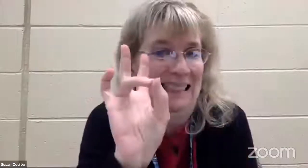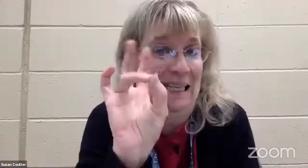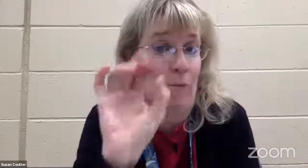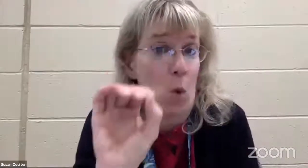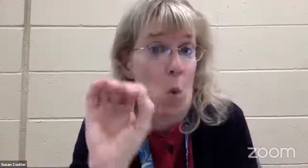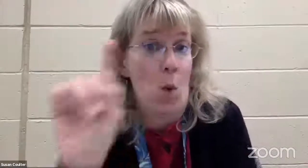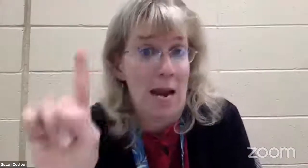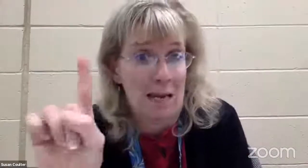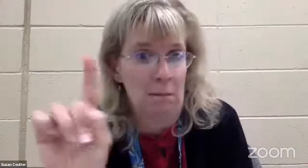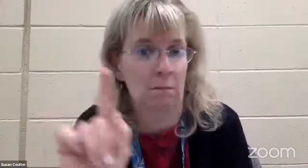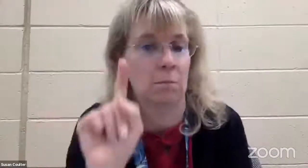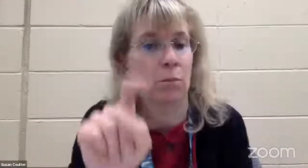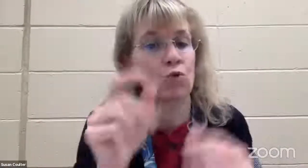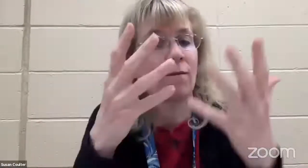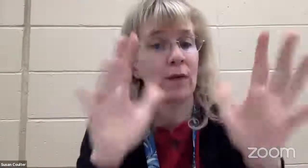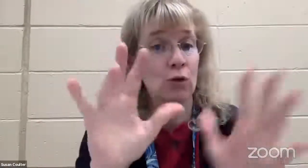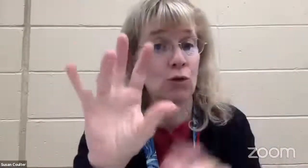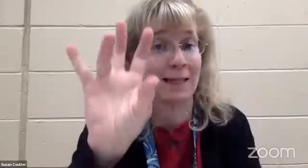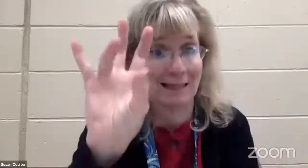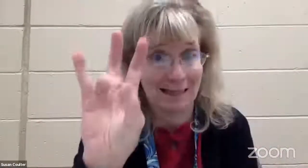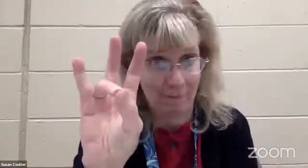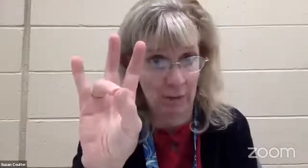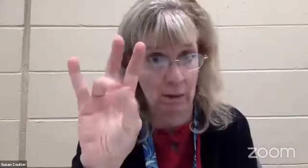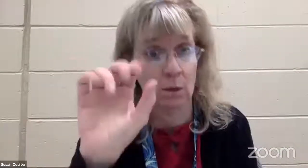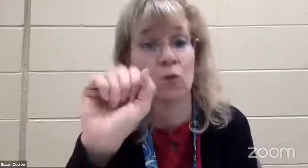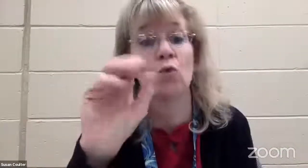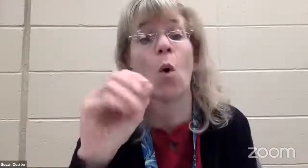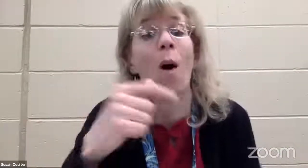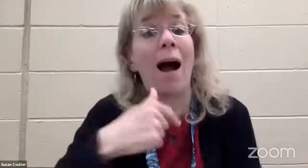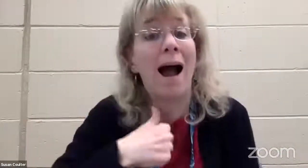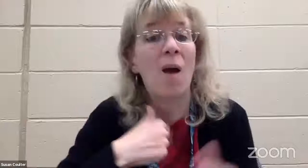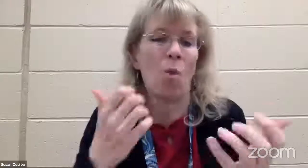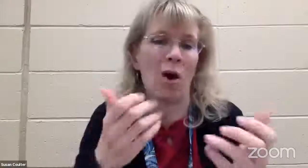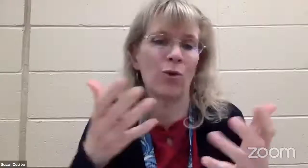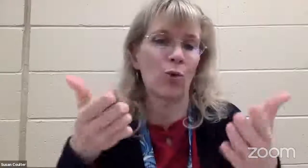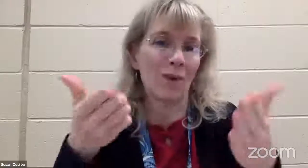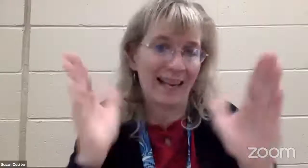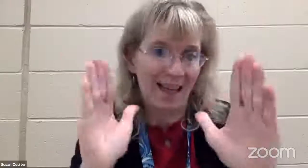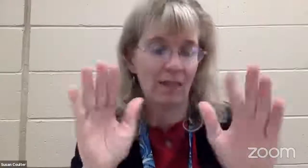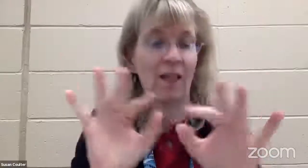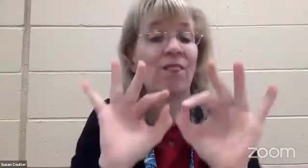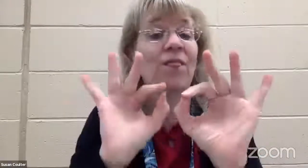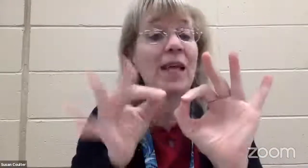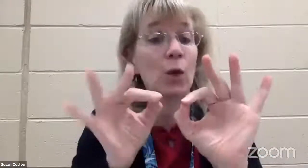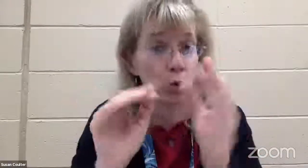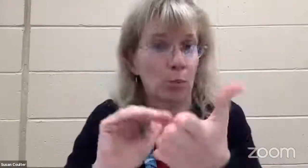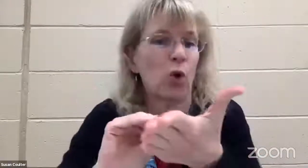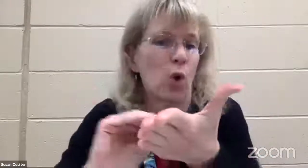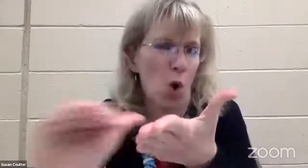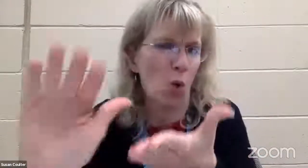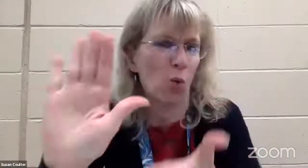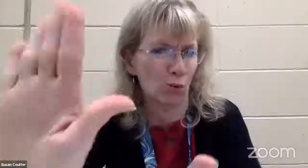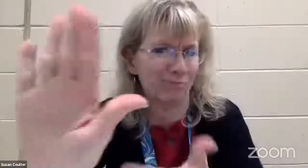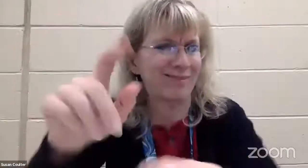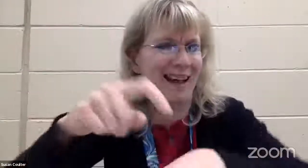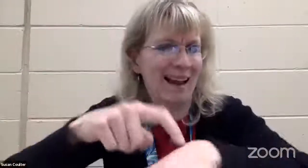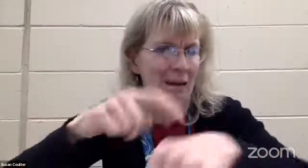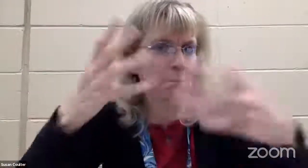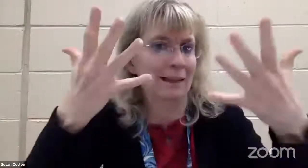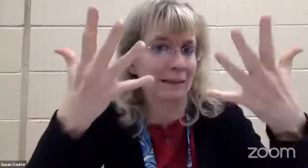So right now it's actually 7:01. We were done at 7. So what I want to do is I want to let the interpreters go.